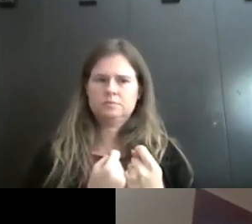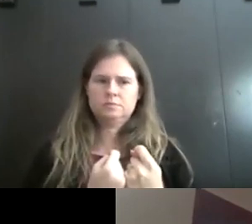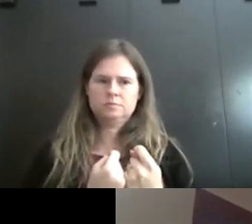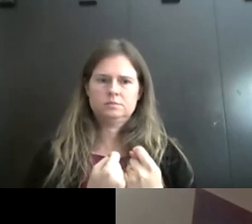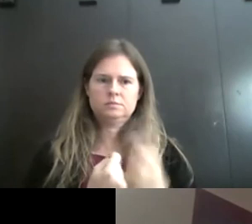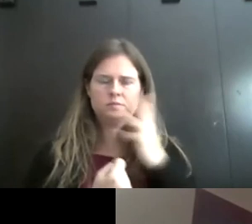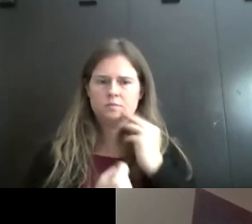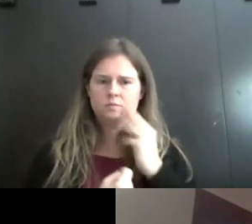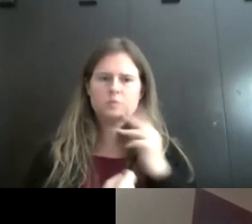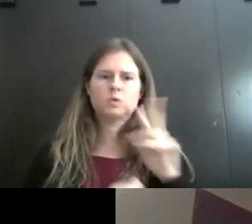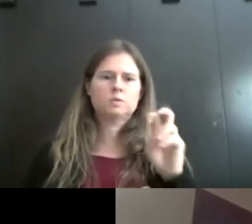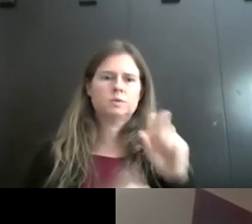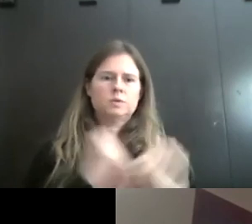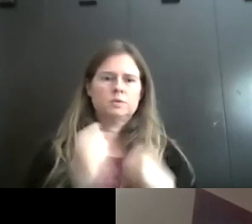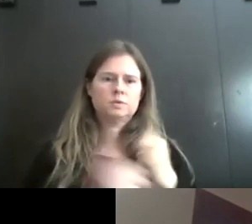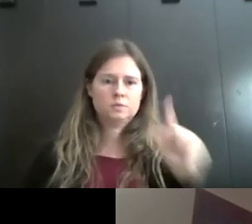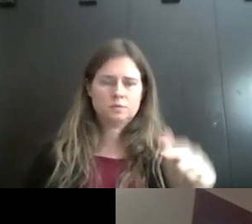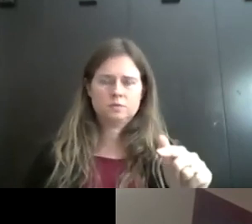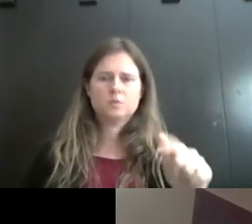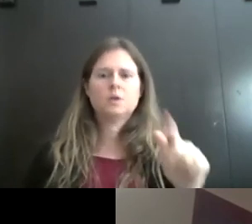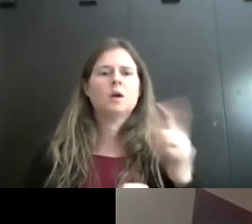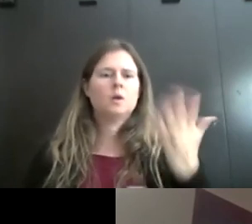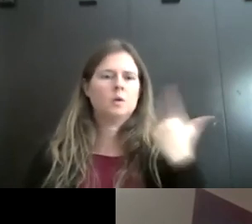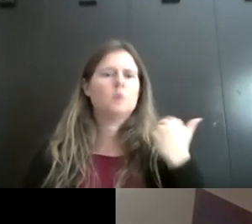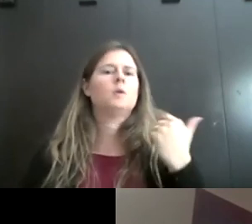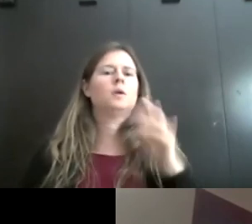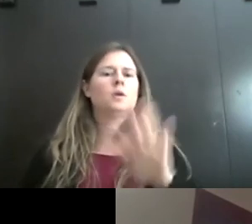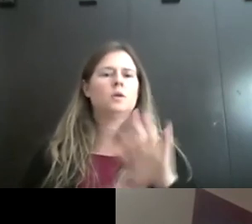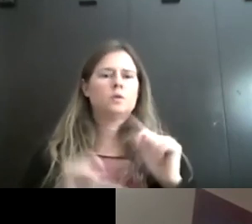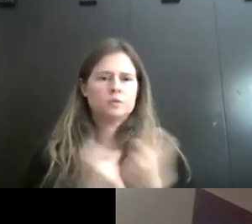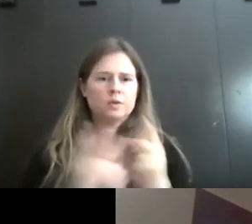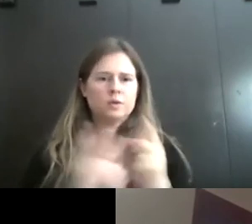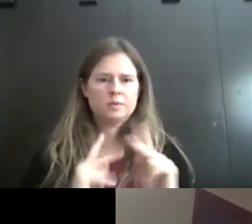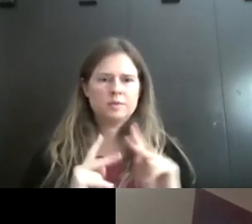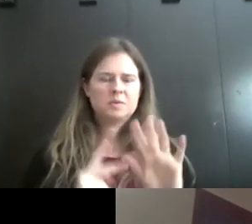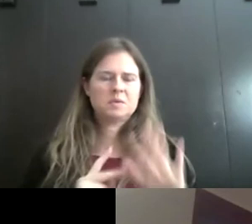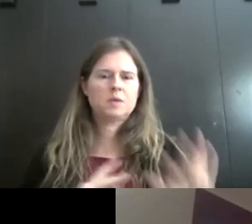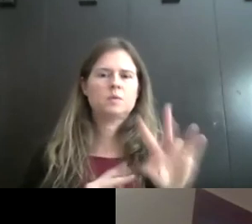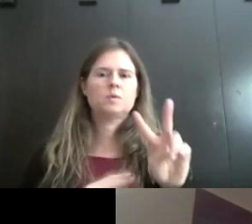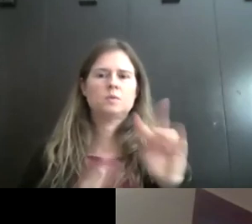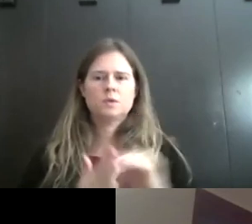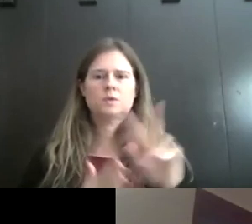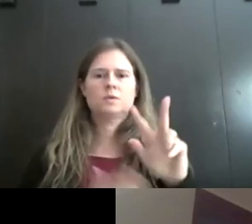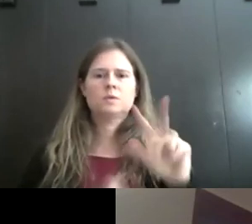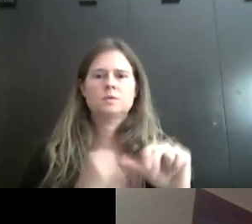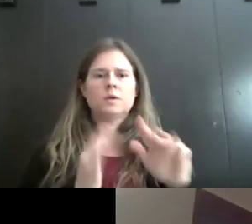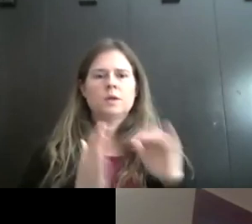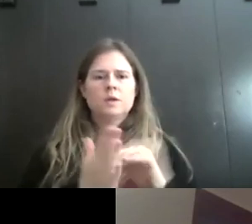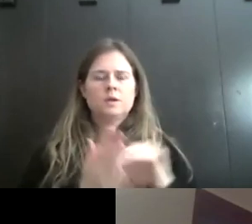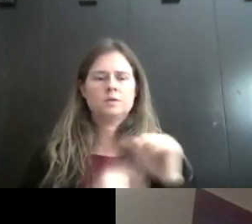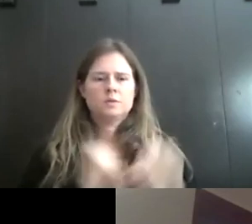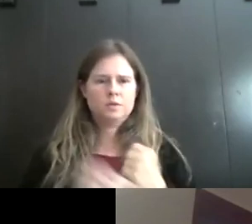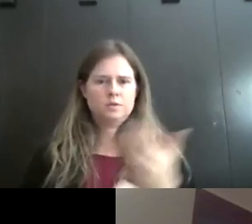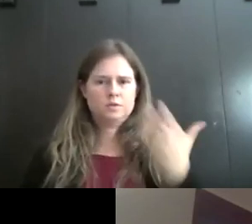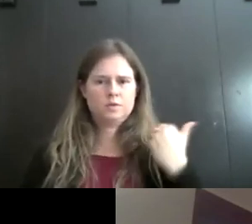ago. Your tribal people lived a tribal life probably about 2,000, maybe 3,000 years ago. But we all come from tribal